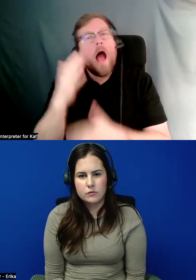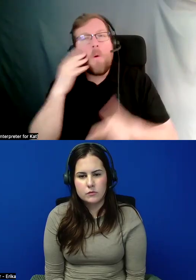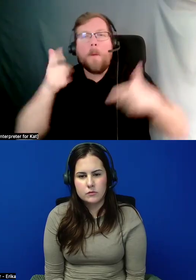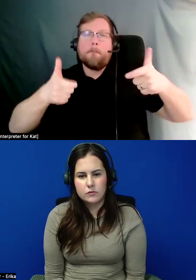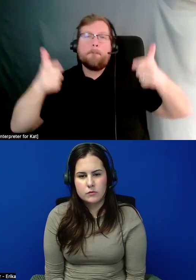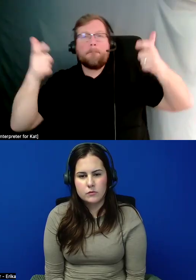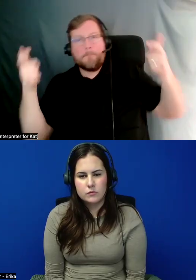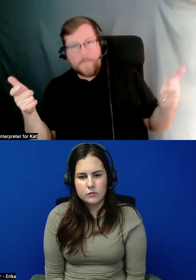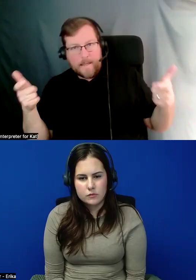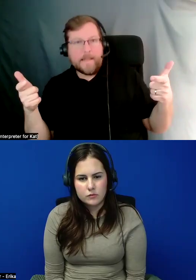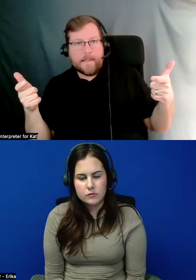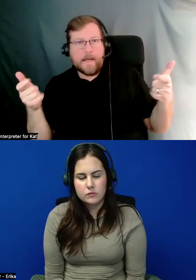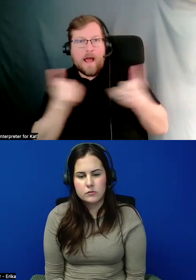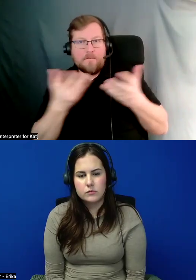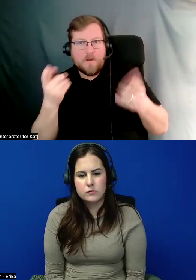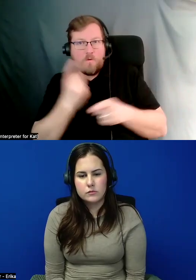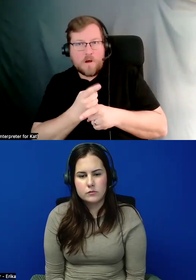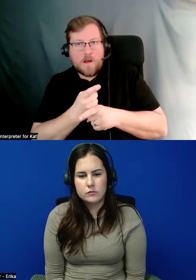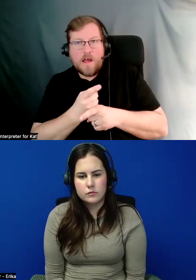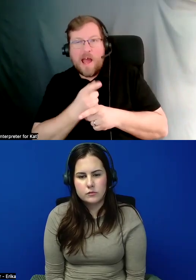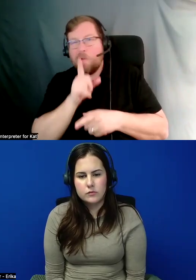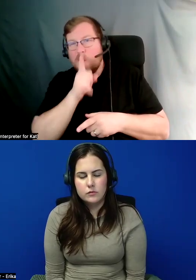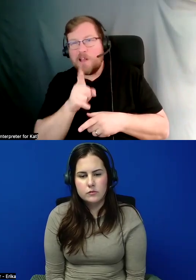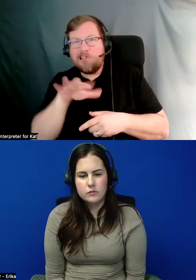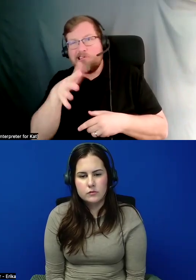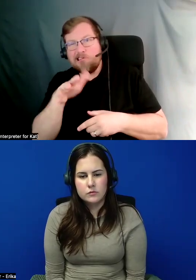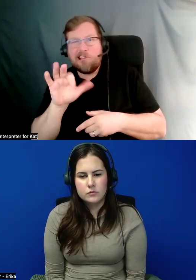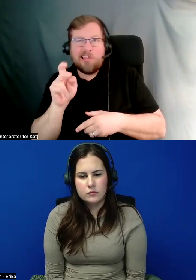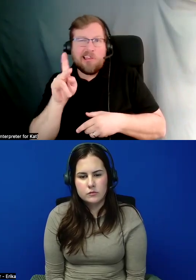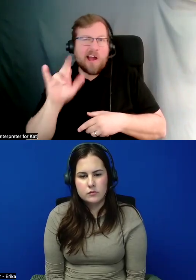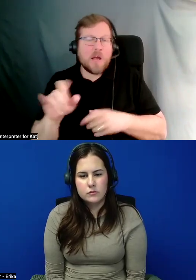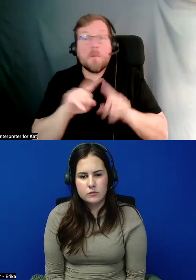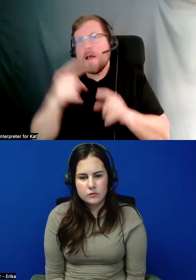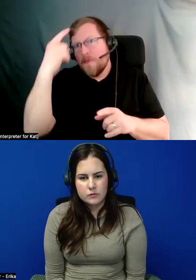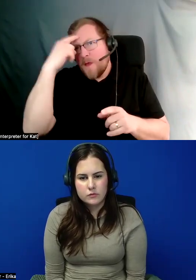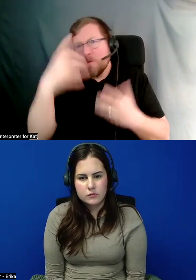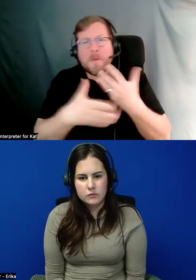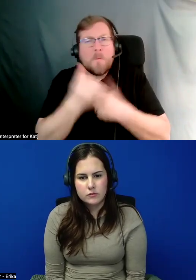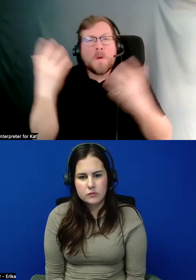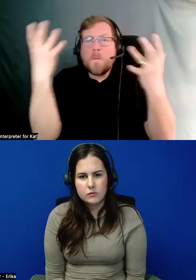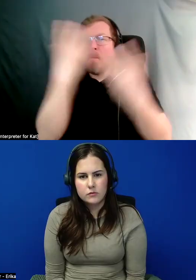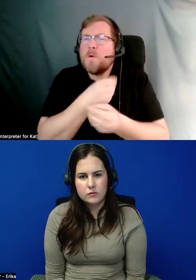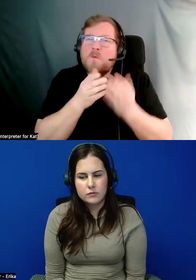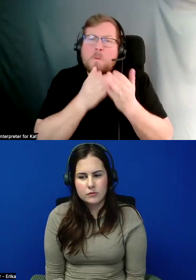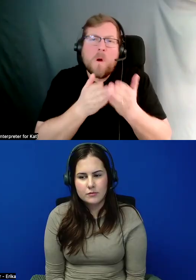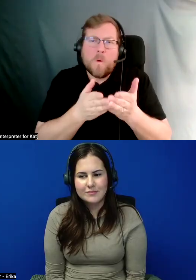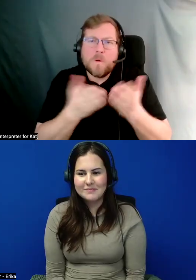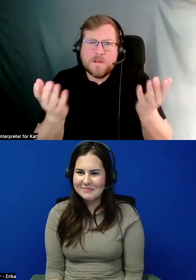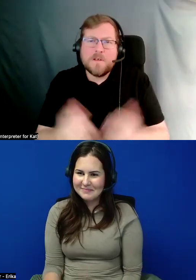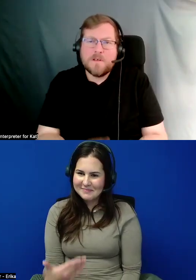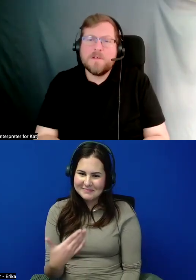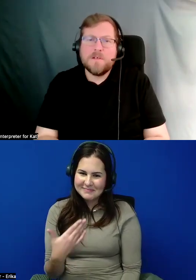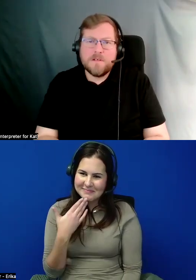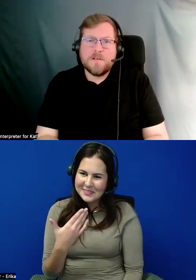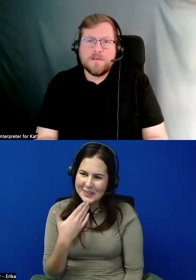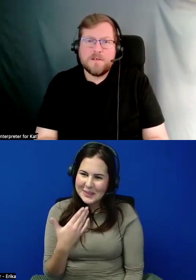big and lucky, but I thought it was the most beautiful boat. Oh, thank you.